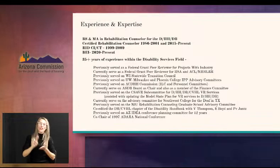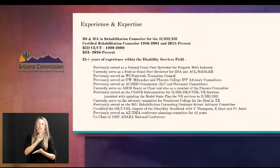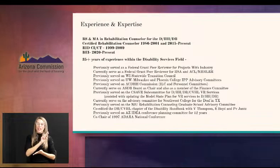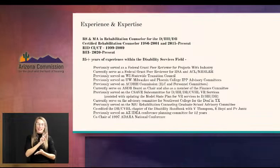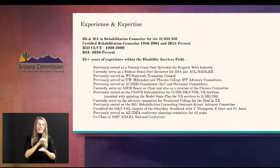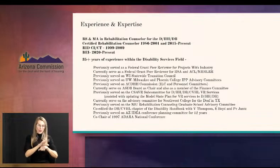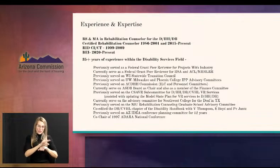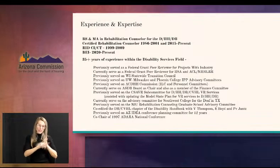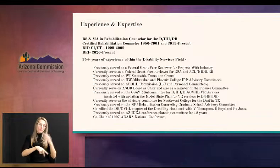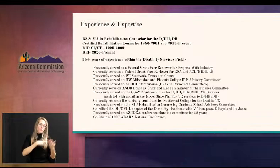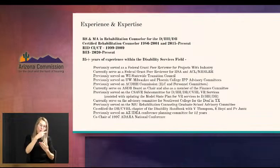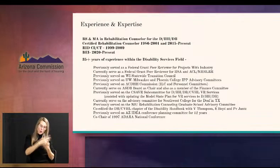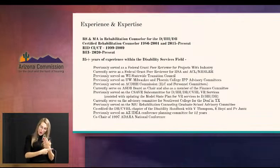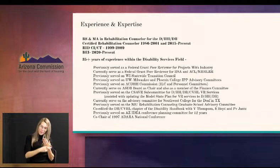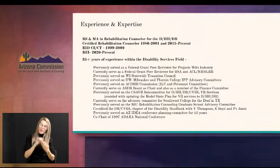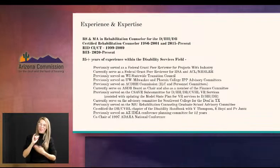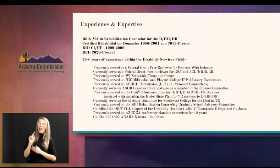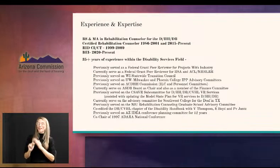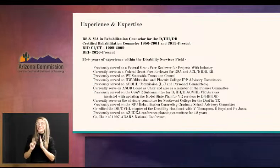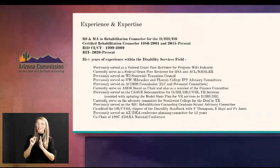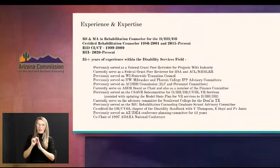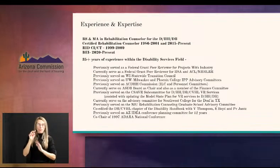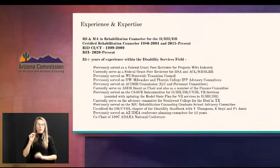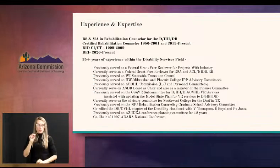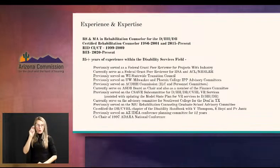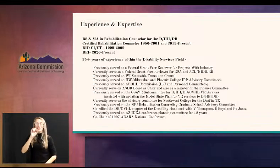as well as at the time Northern